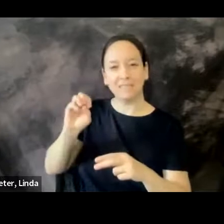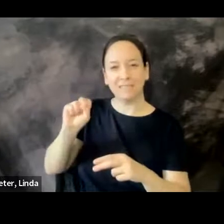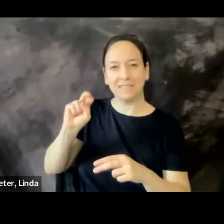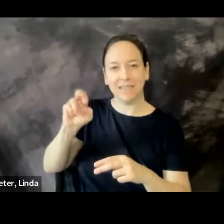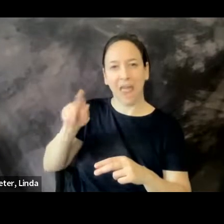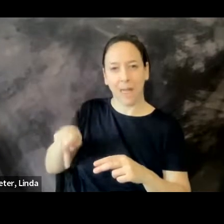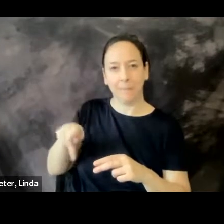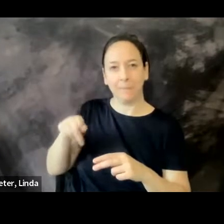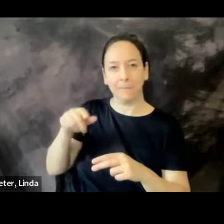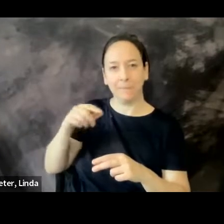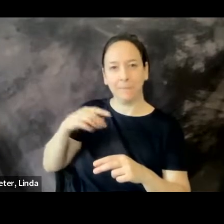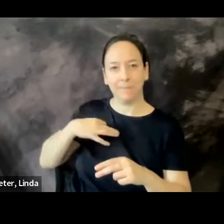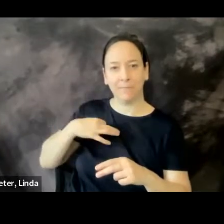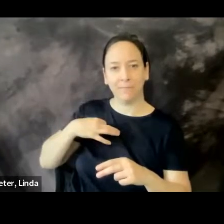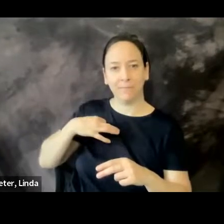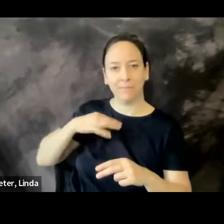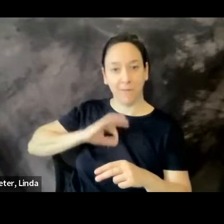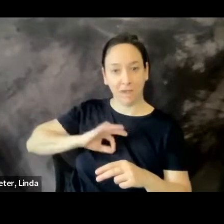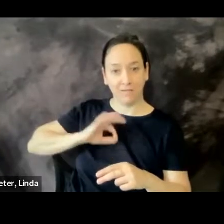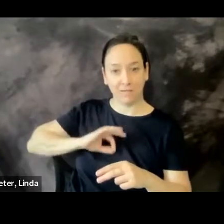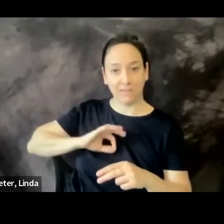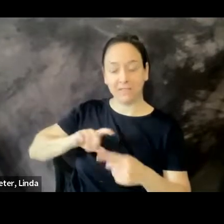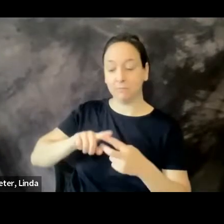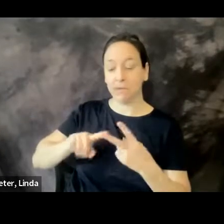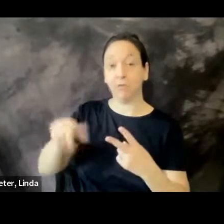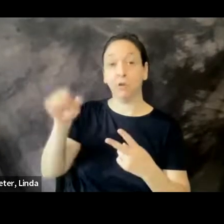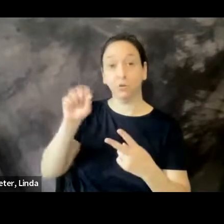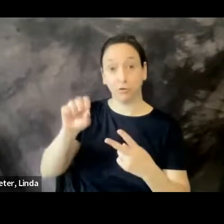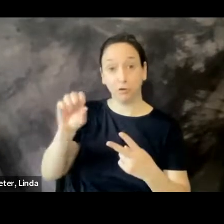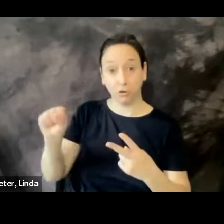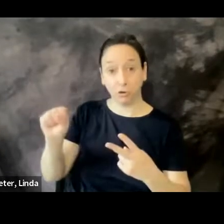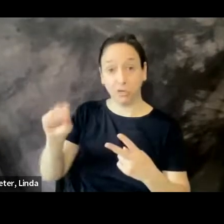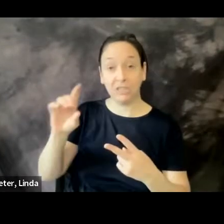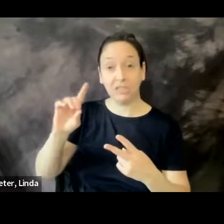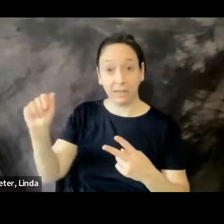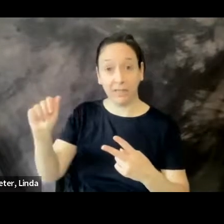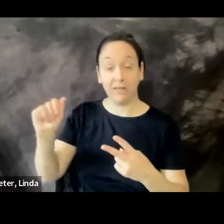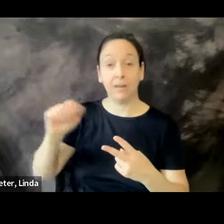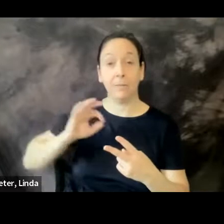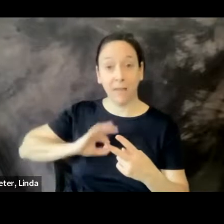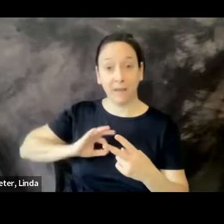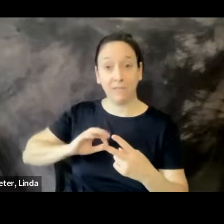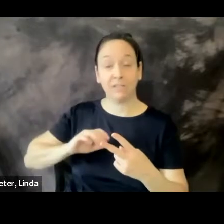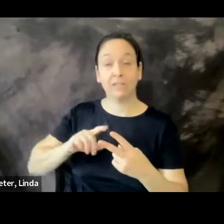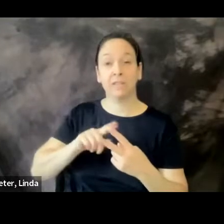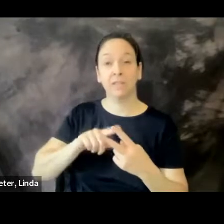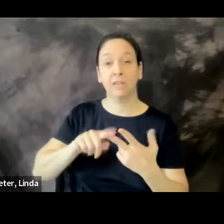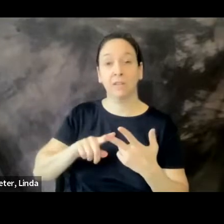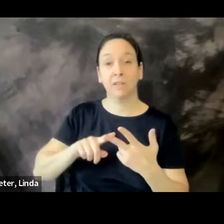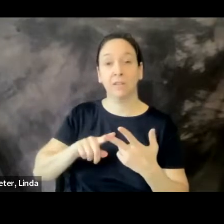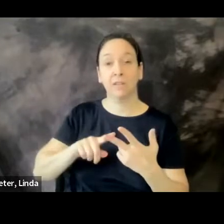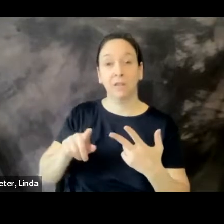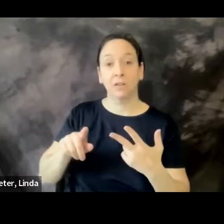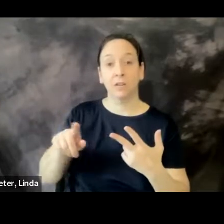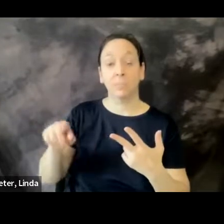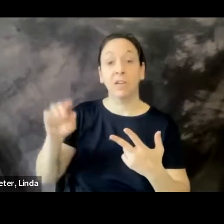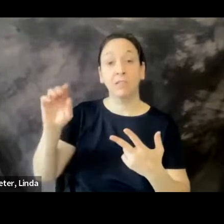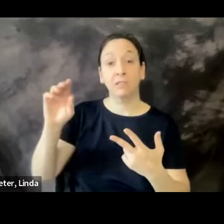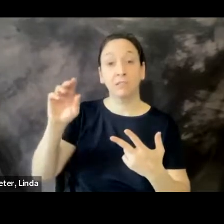of Social Security disability benefits here in the U.S., but also in the